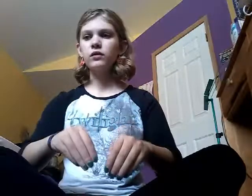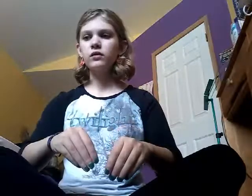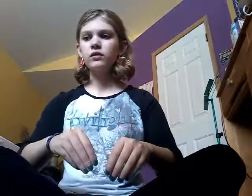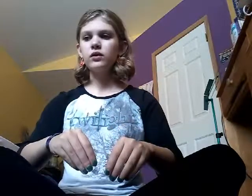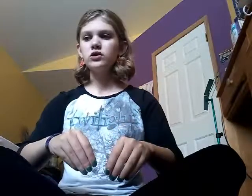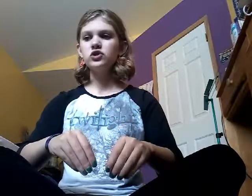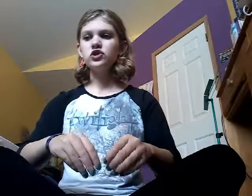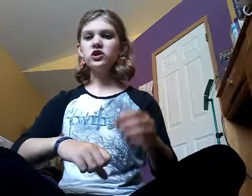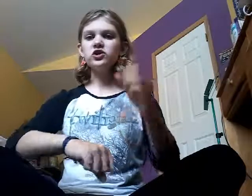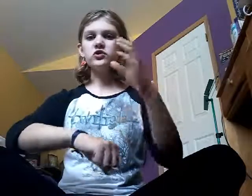Church.